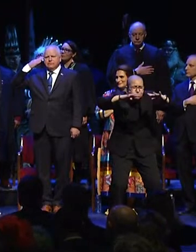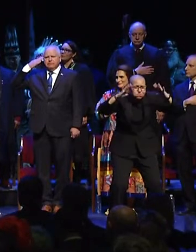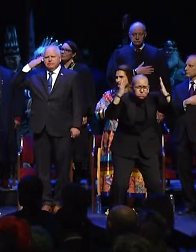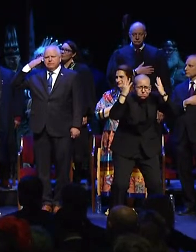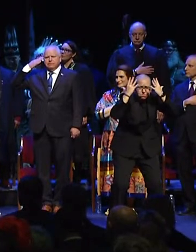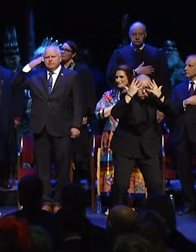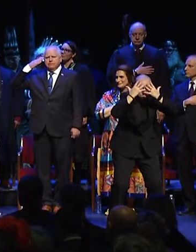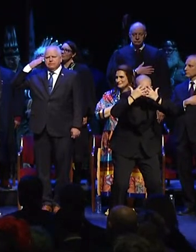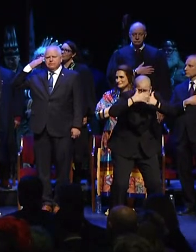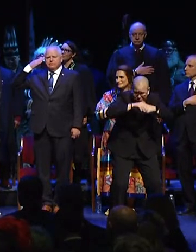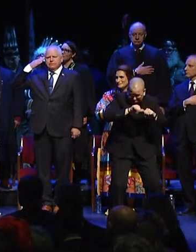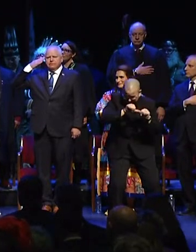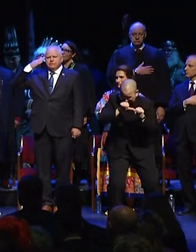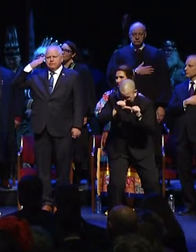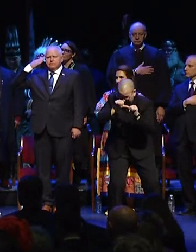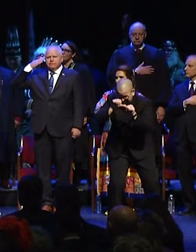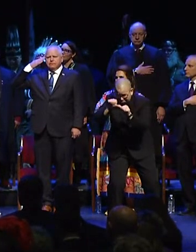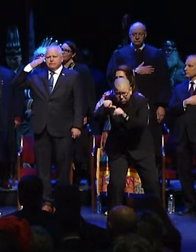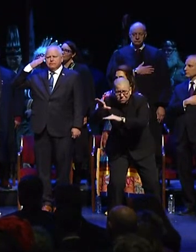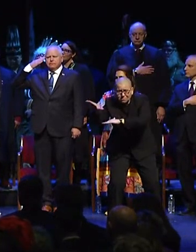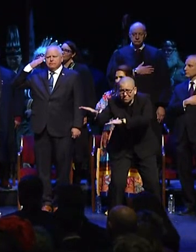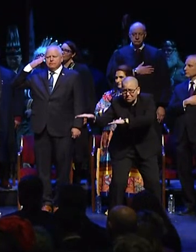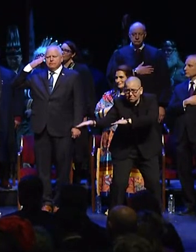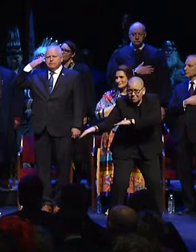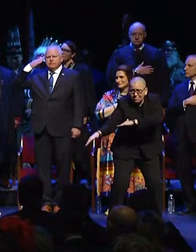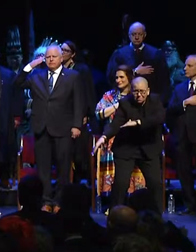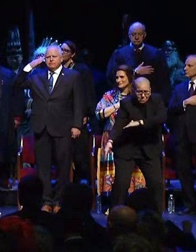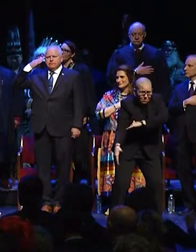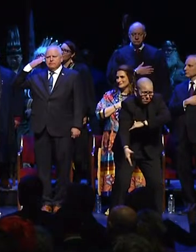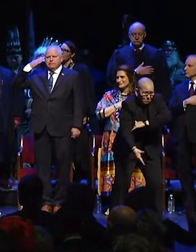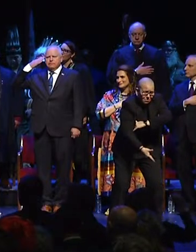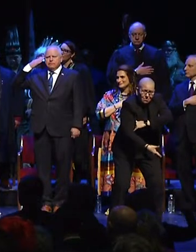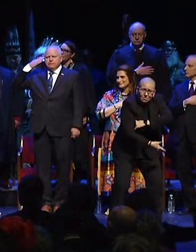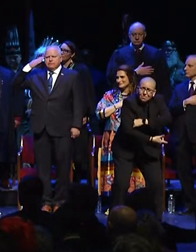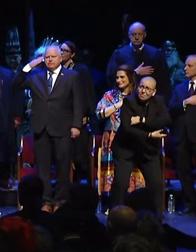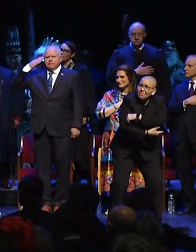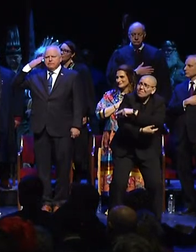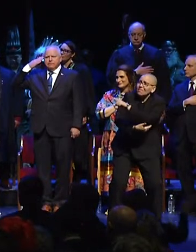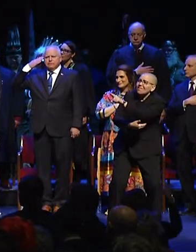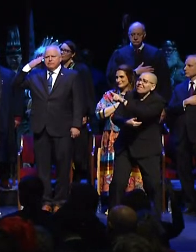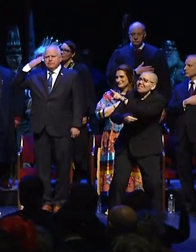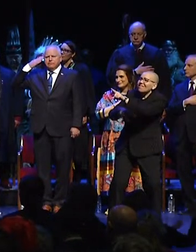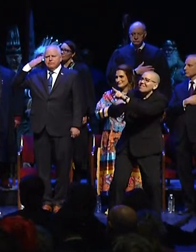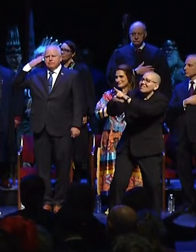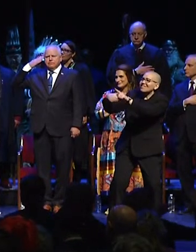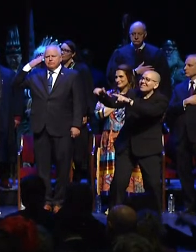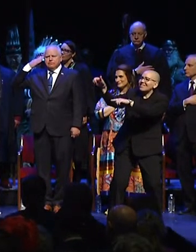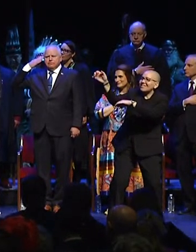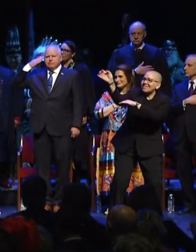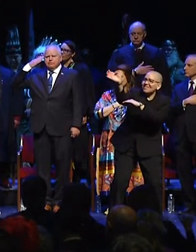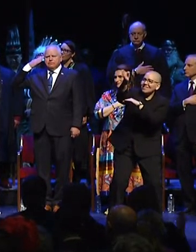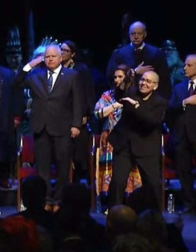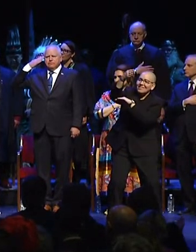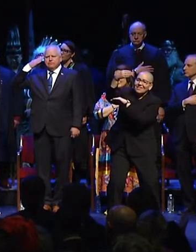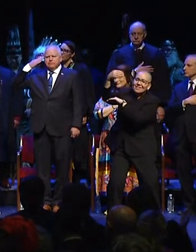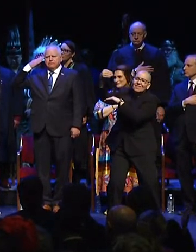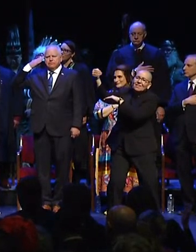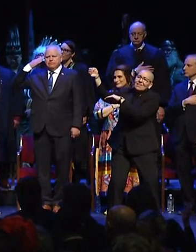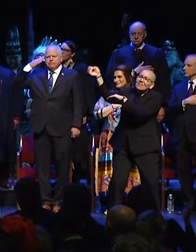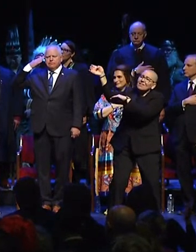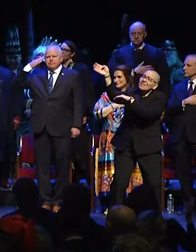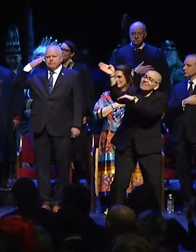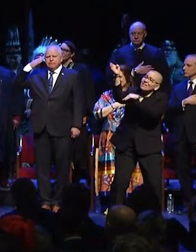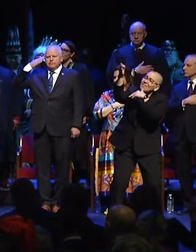gave proof through the night that our flag was still